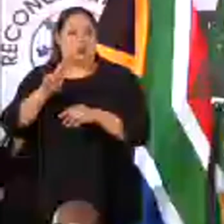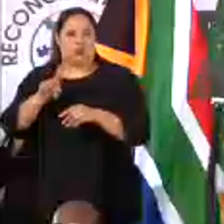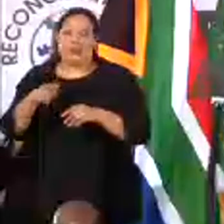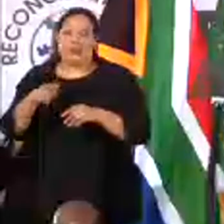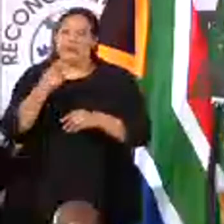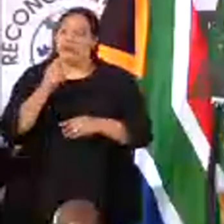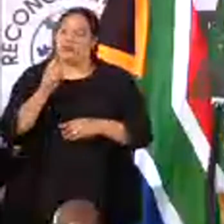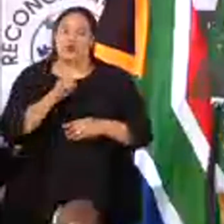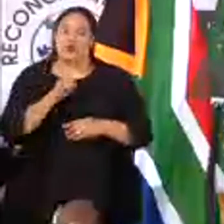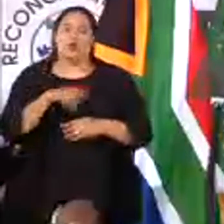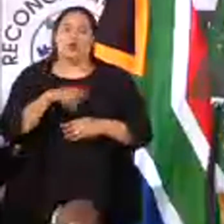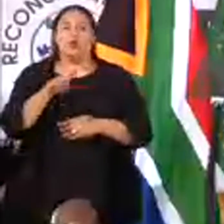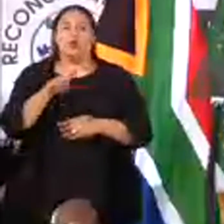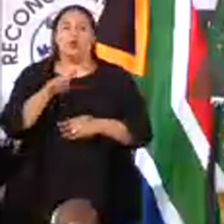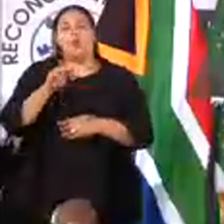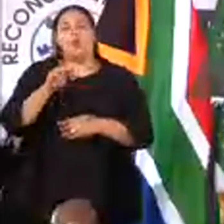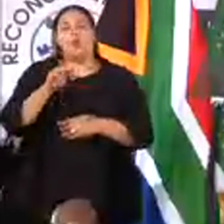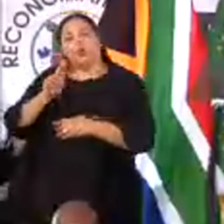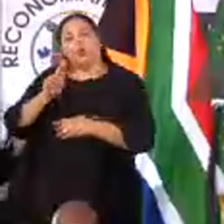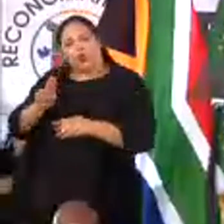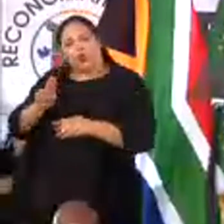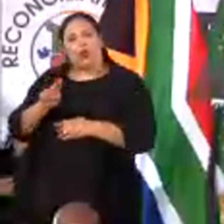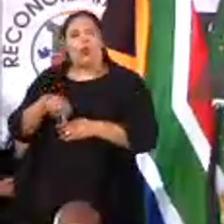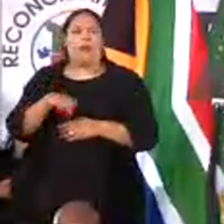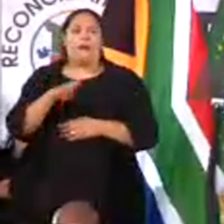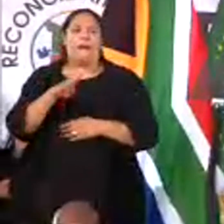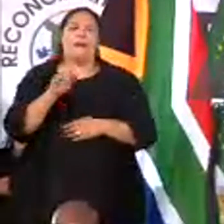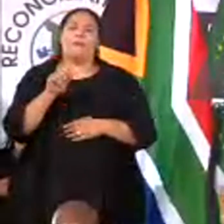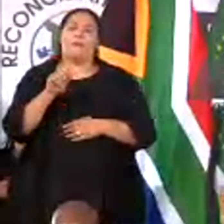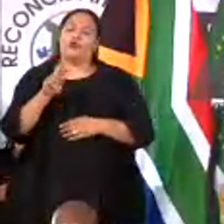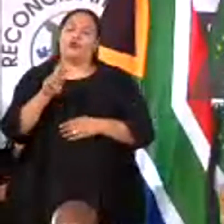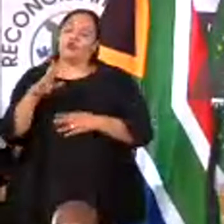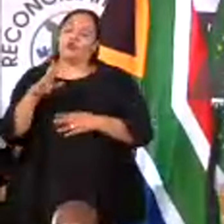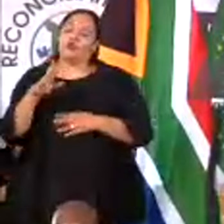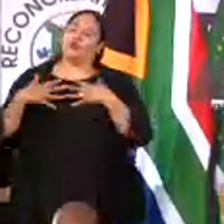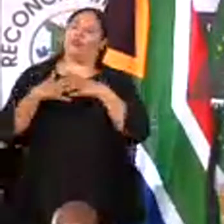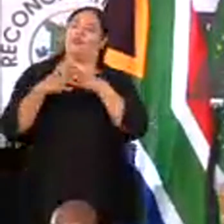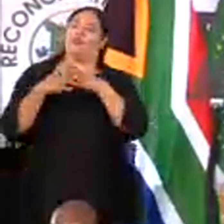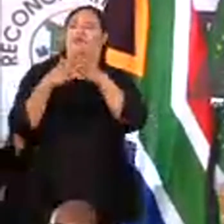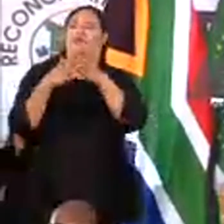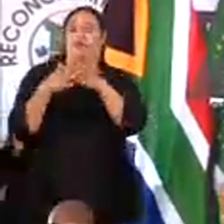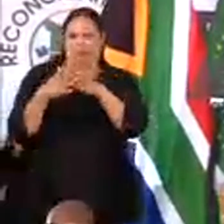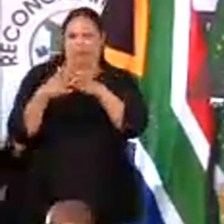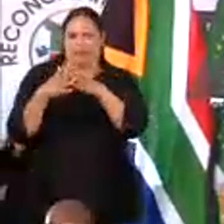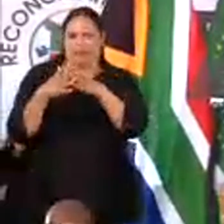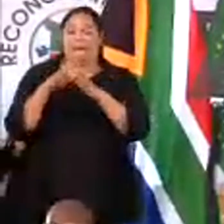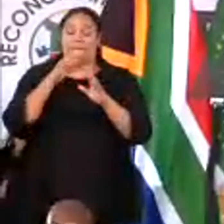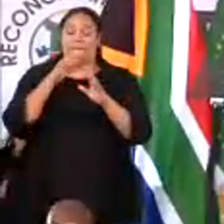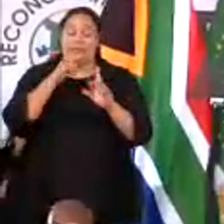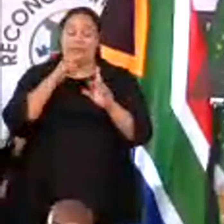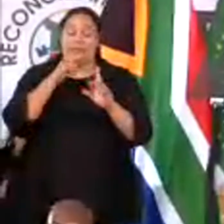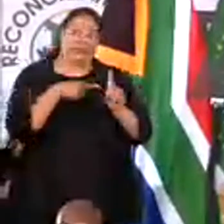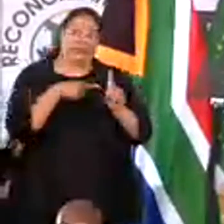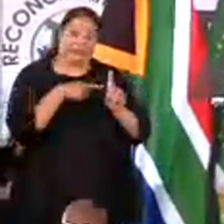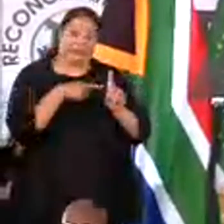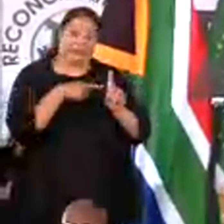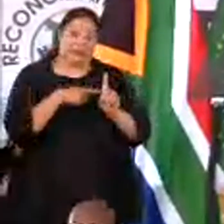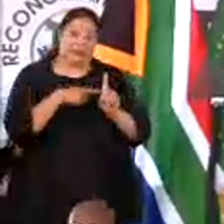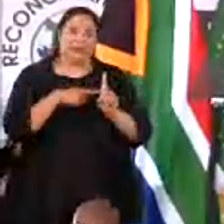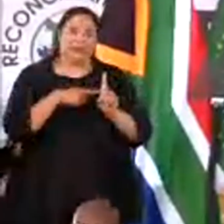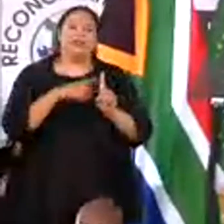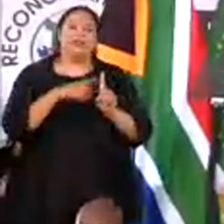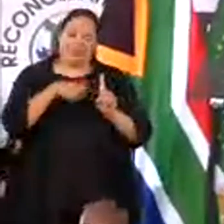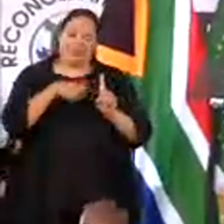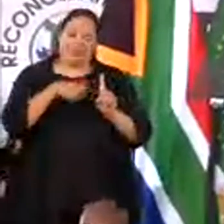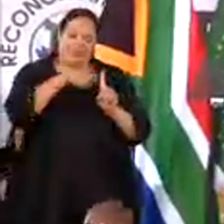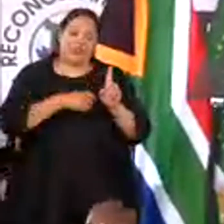says umuntu, umuntu ngabantu. A person is a